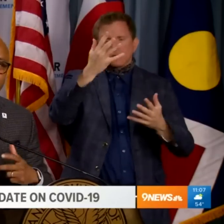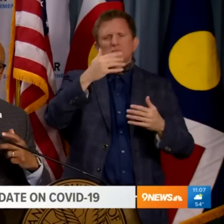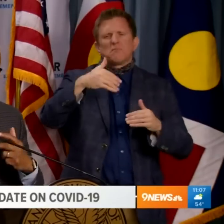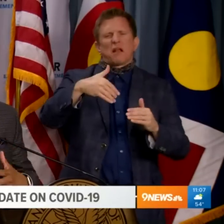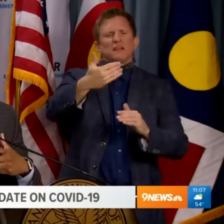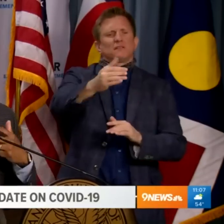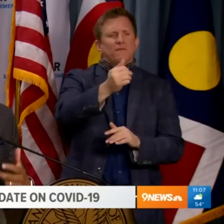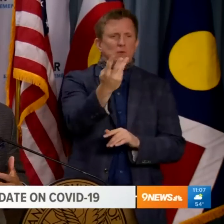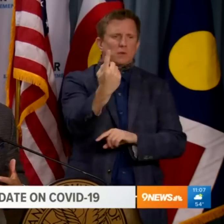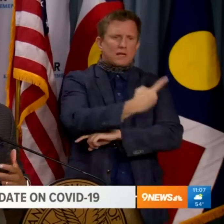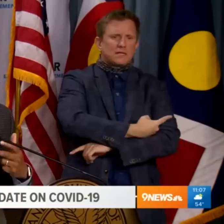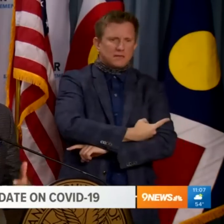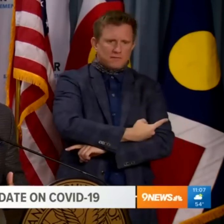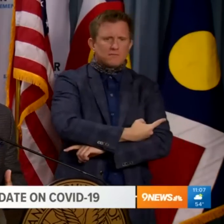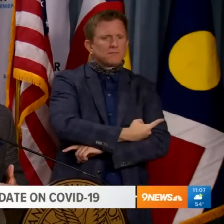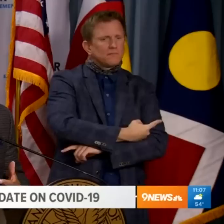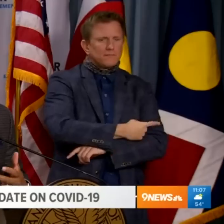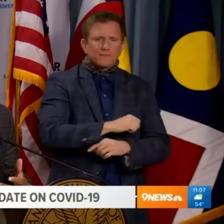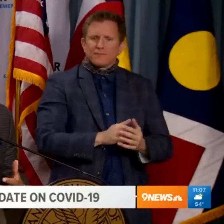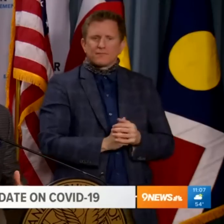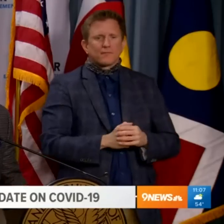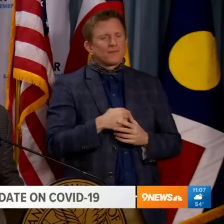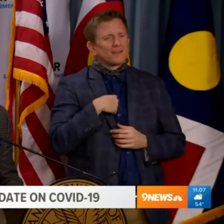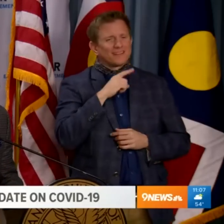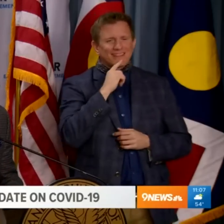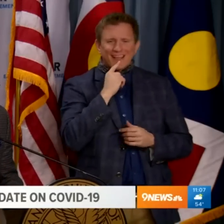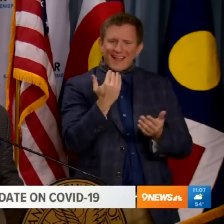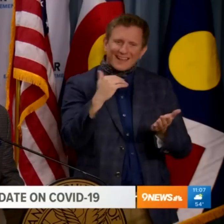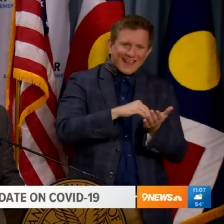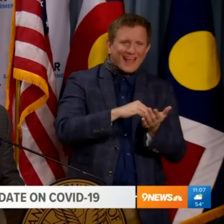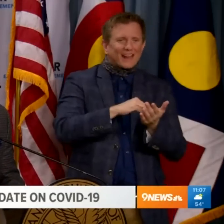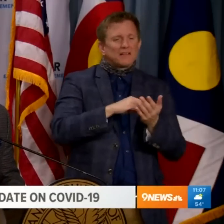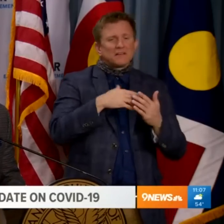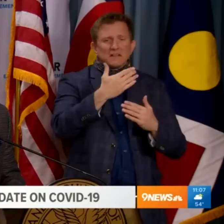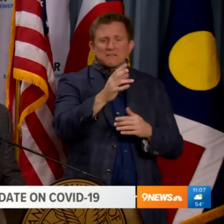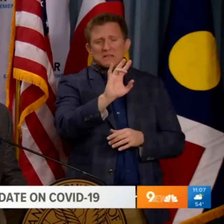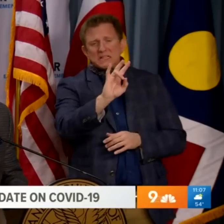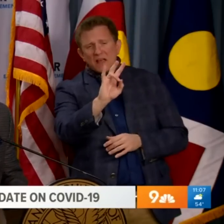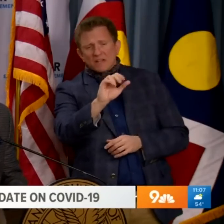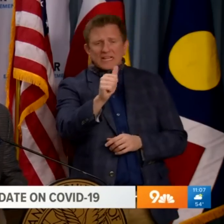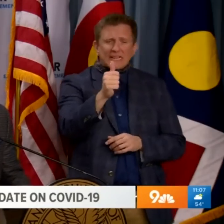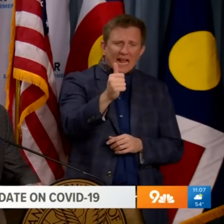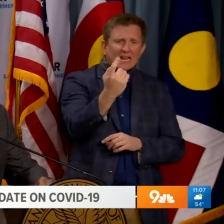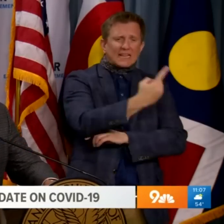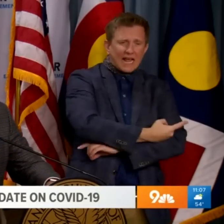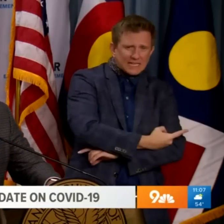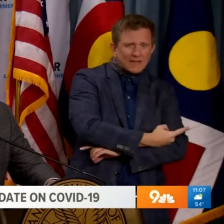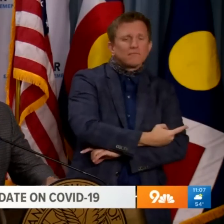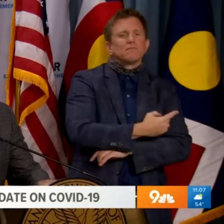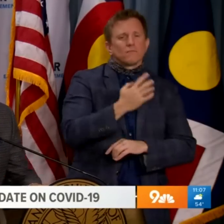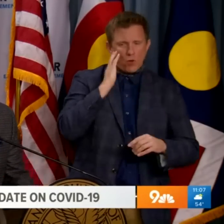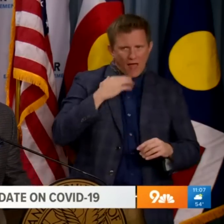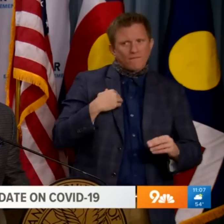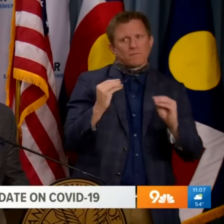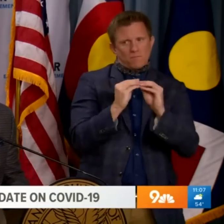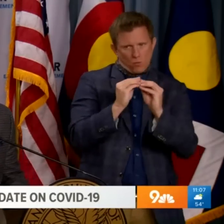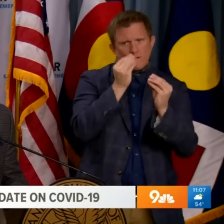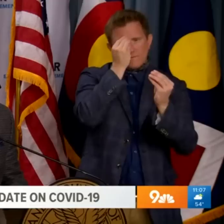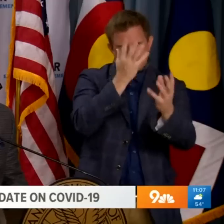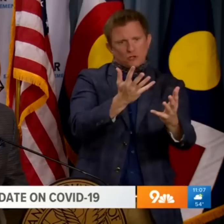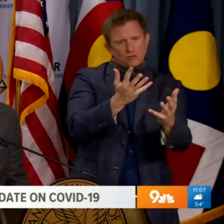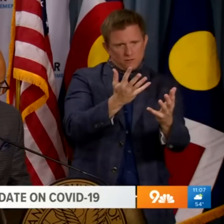reopen and how they will be allowed to reopen. There is not a topic of conversation that is greater than that question or those